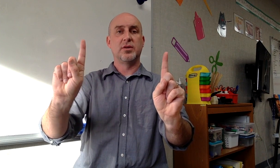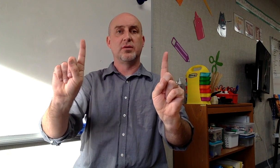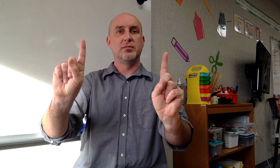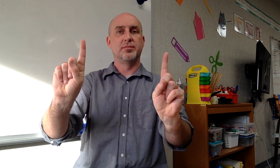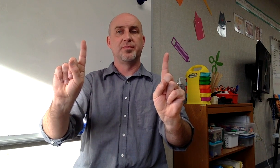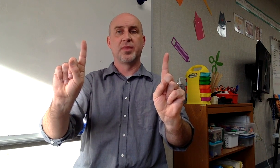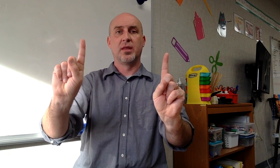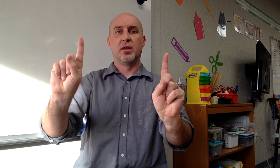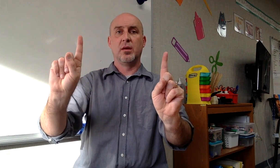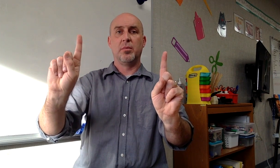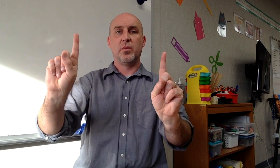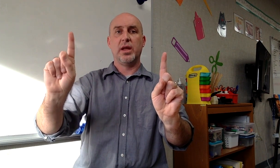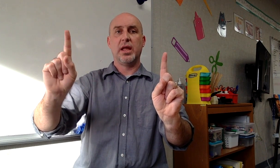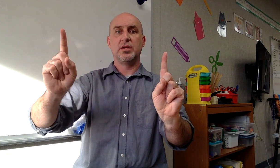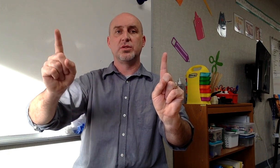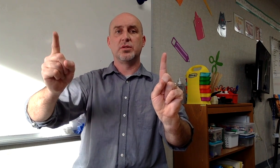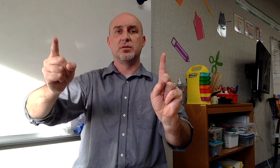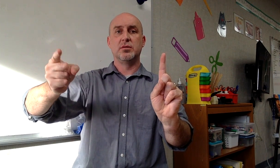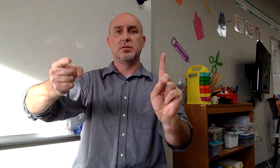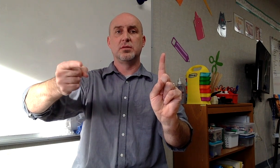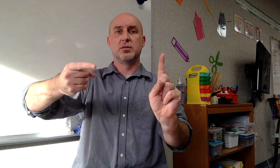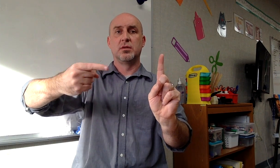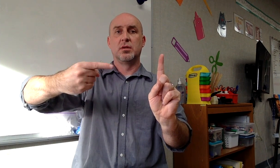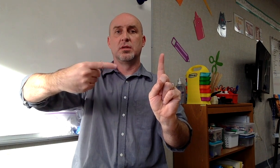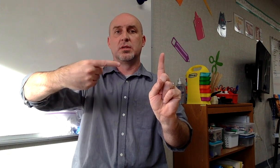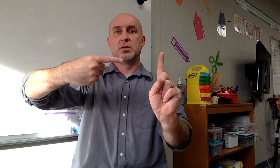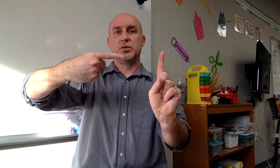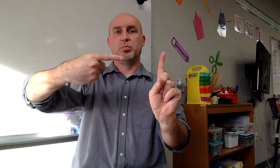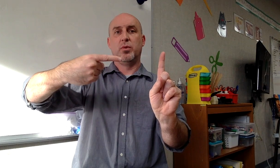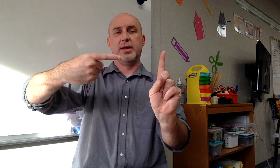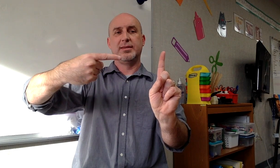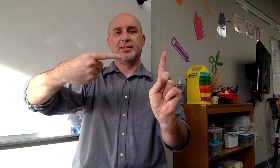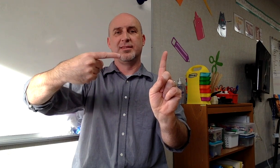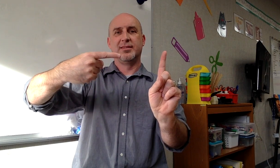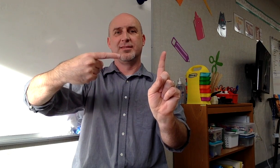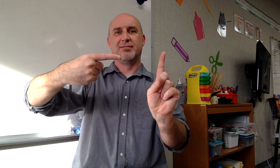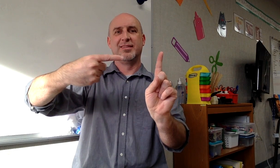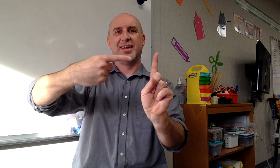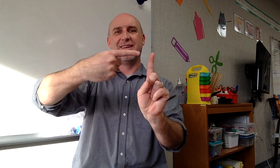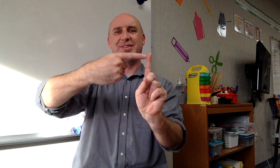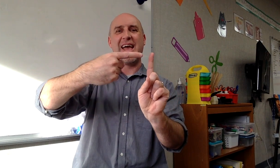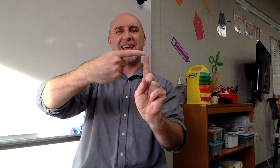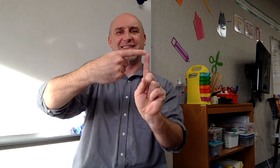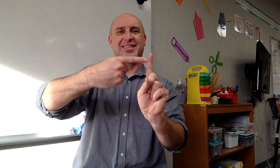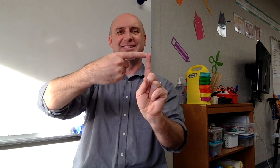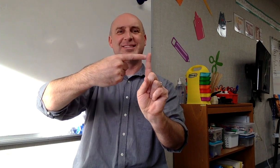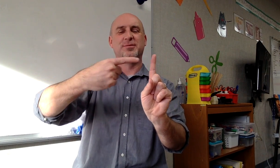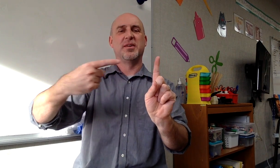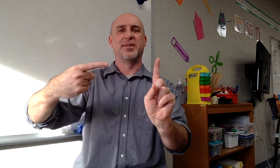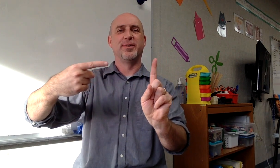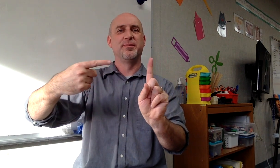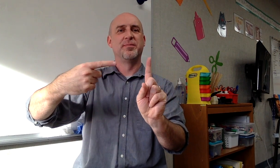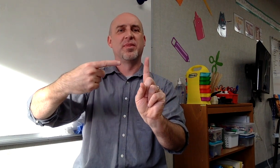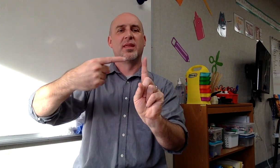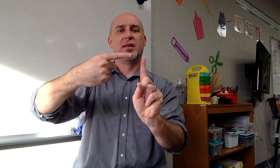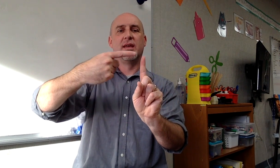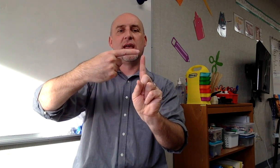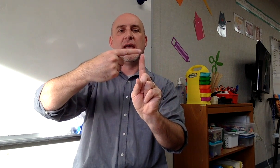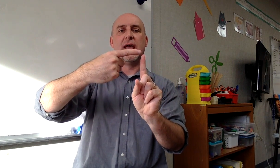finger. My right hand turns to point kind of at this finger. And